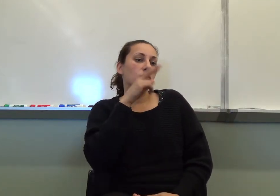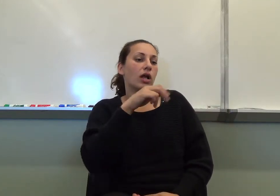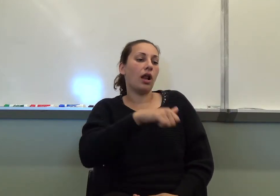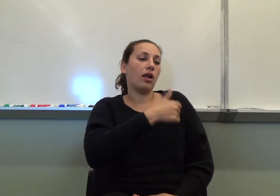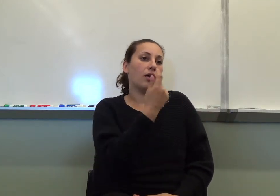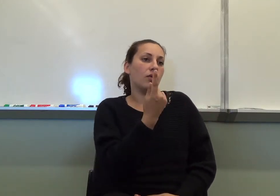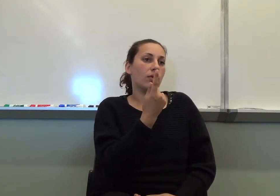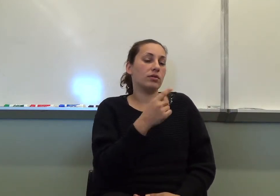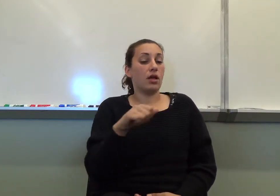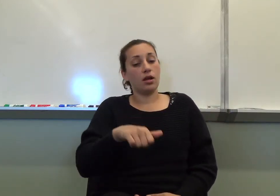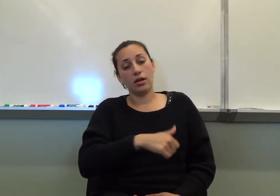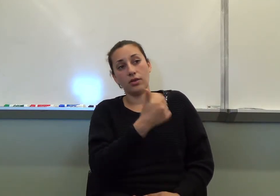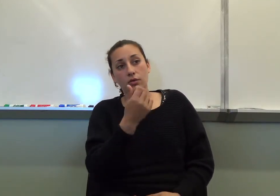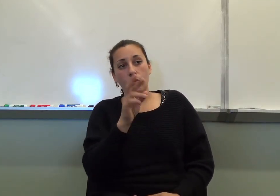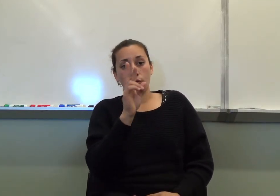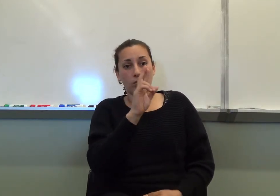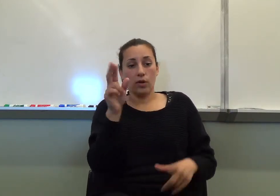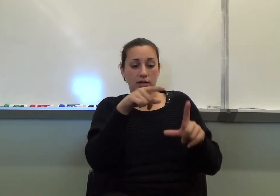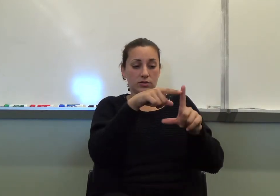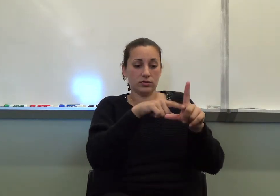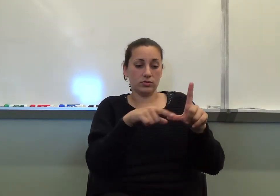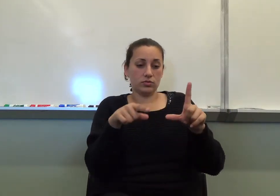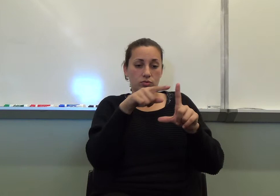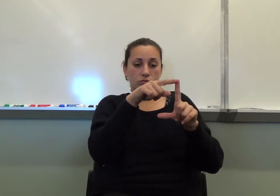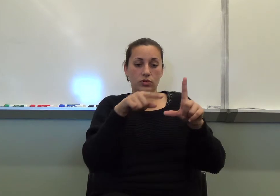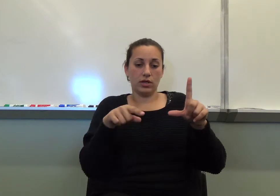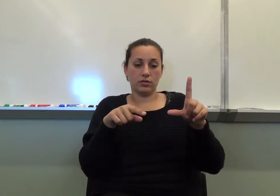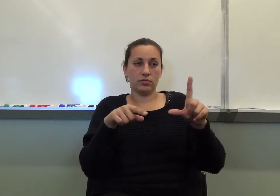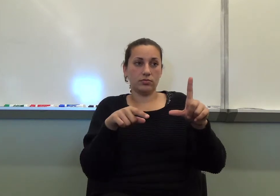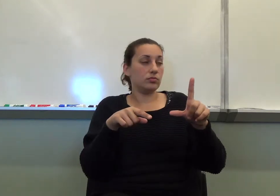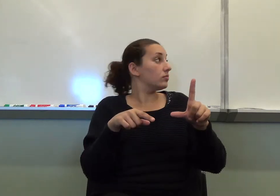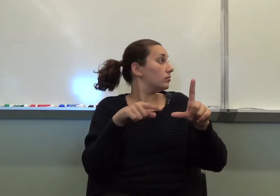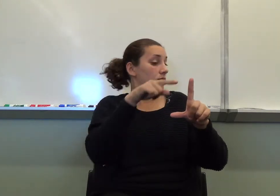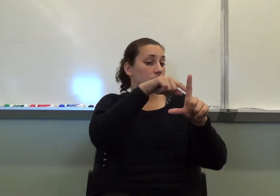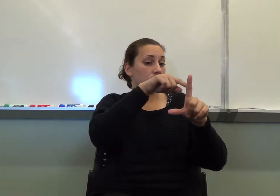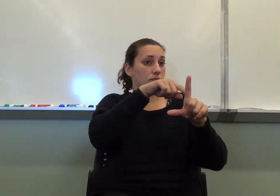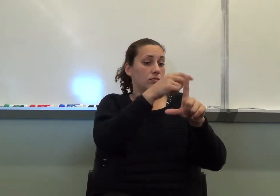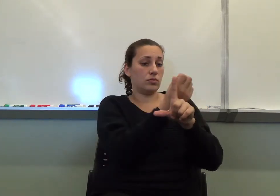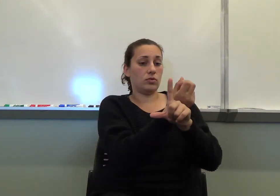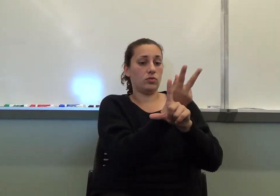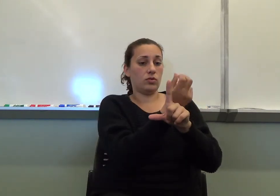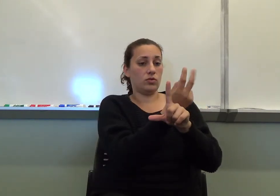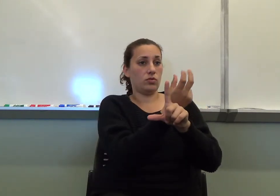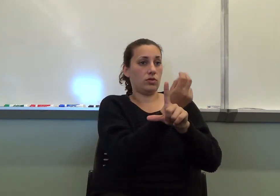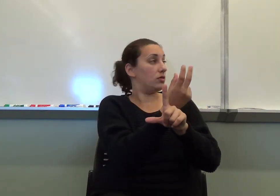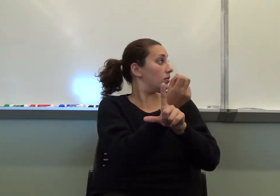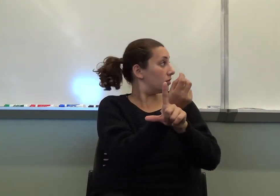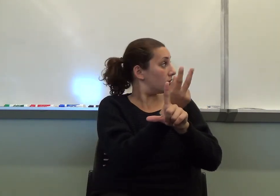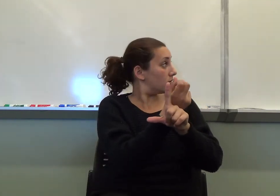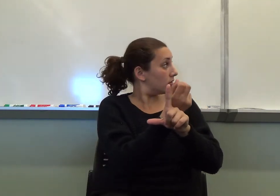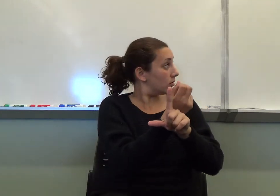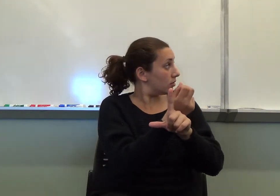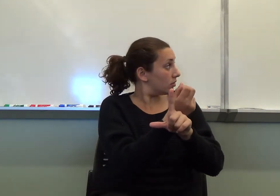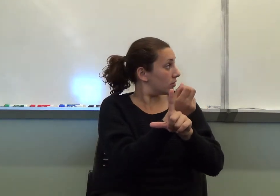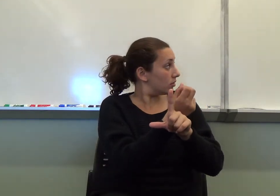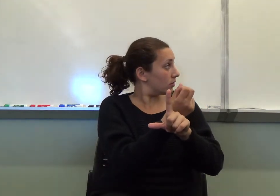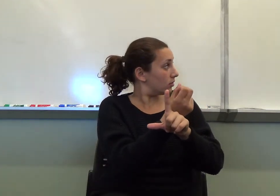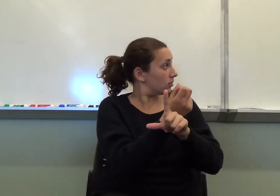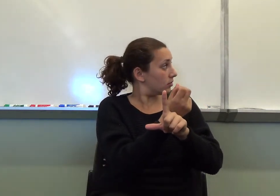right triangle. This length up here is 12. This one is unknown. This